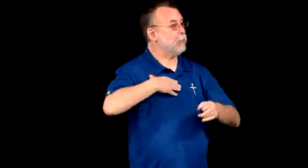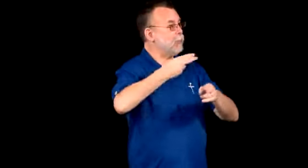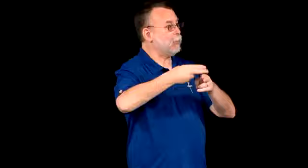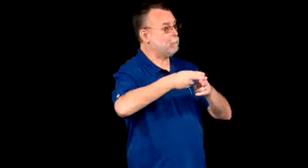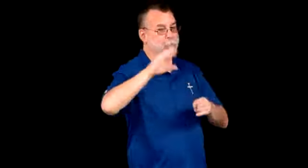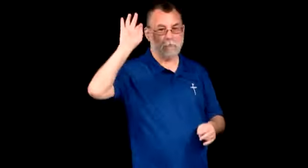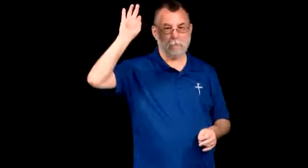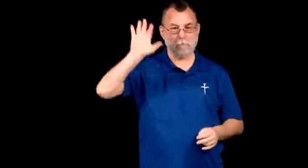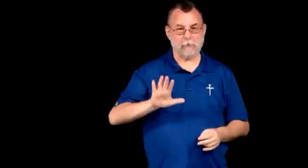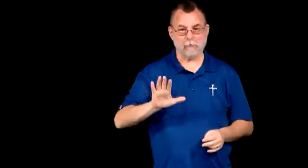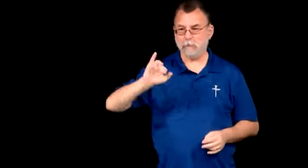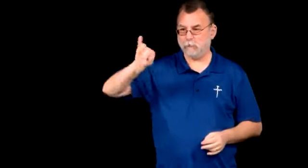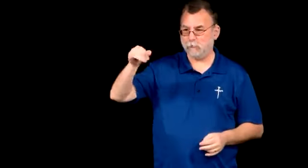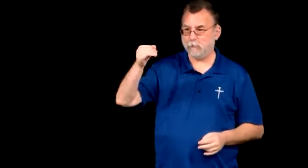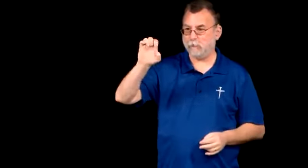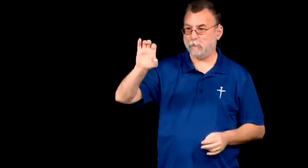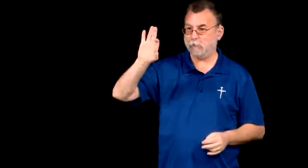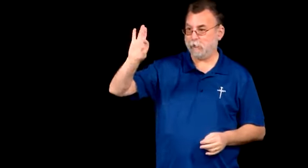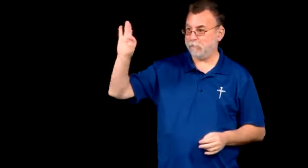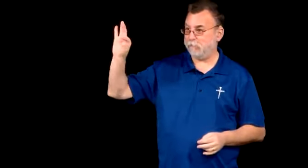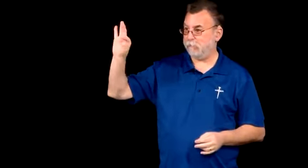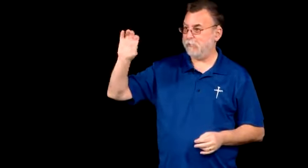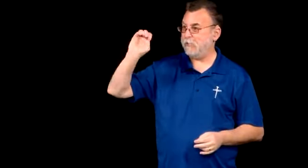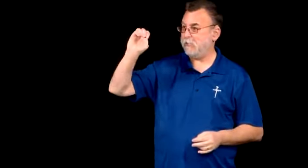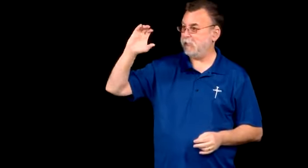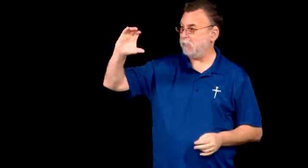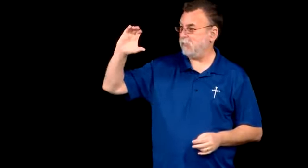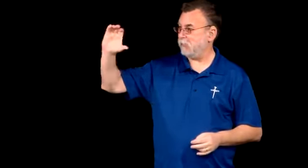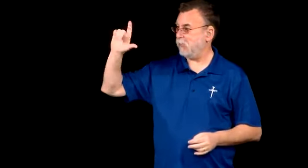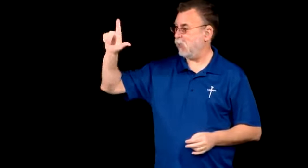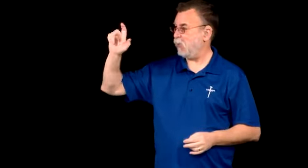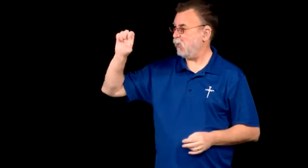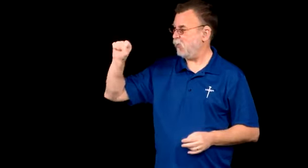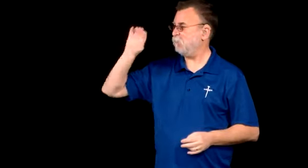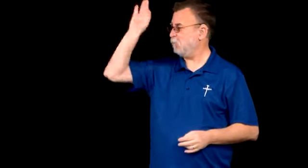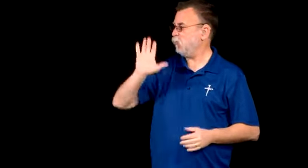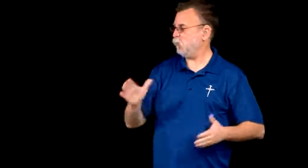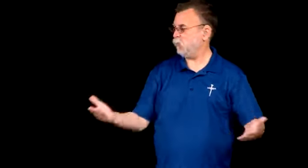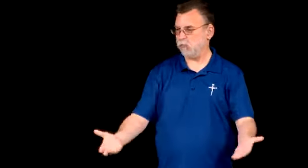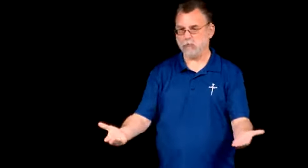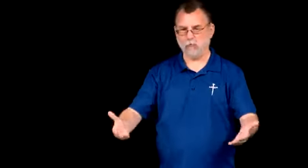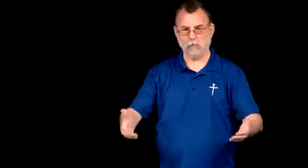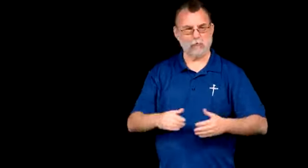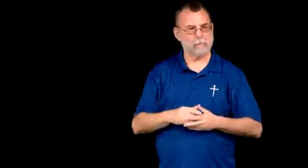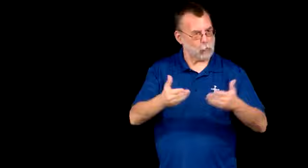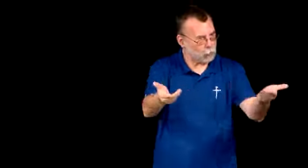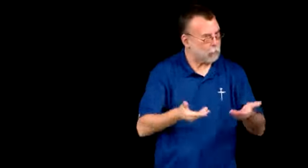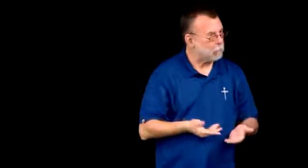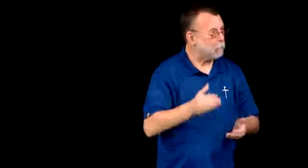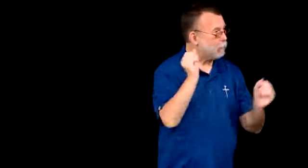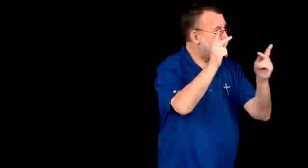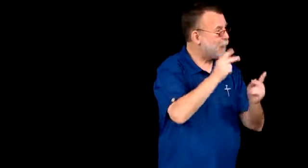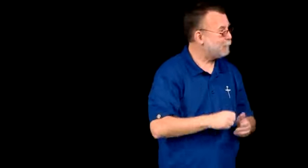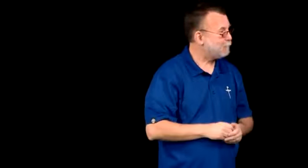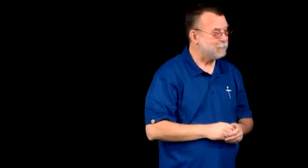our guests and visitors today. I am Pastor Jeff, so I am the pastor that is here.